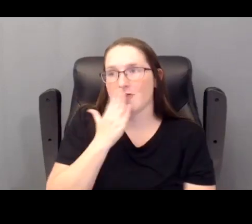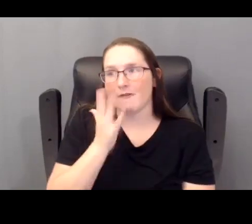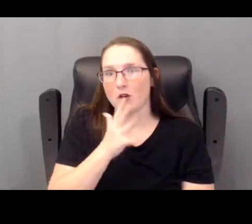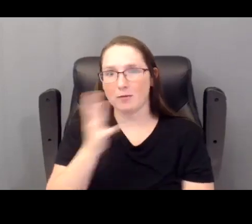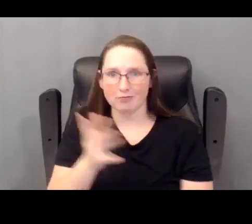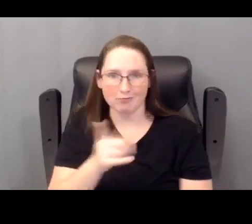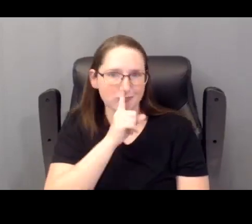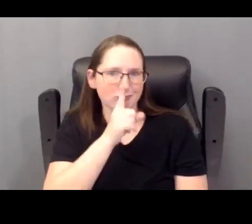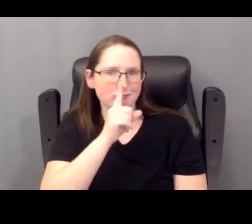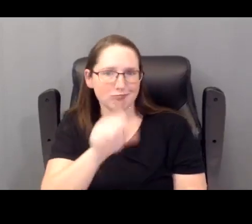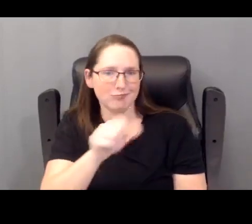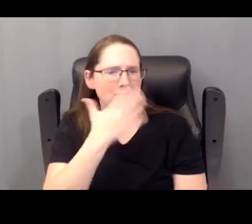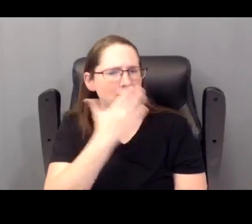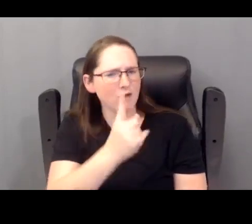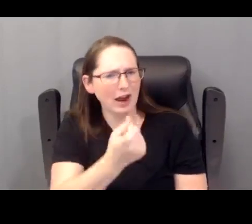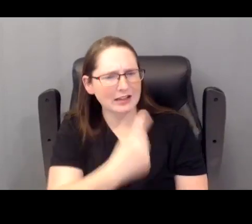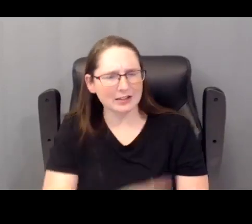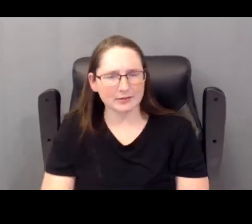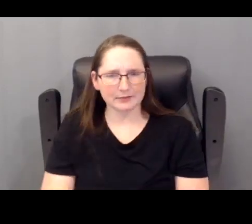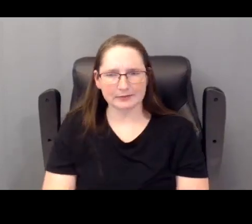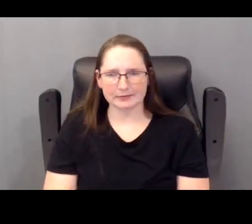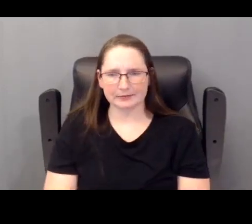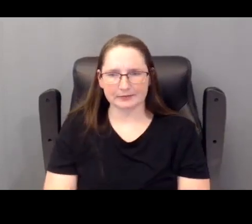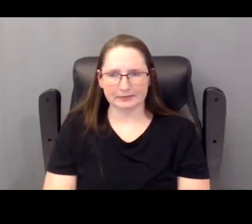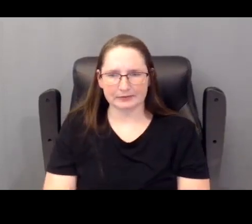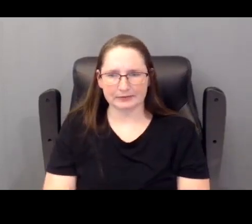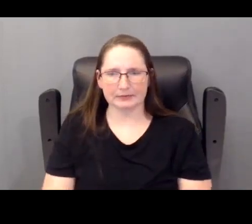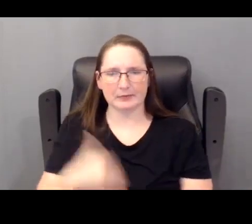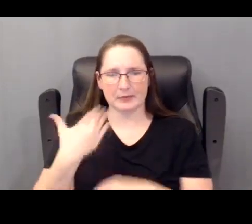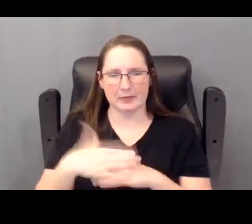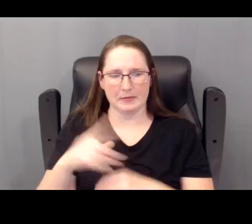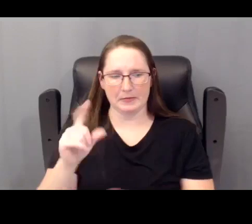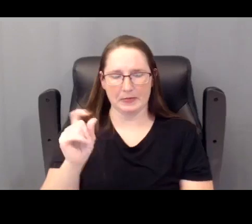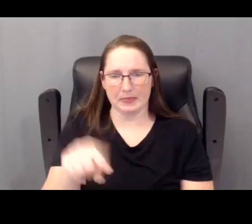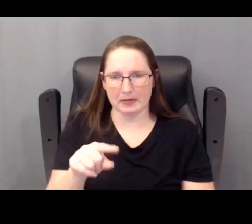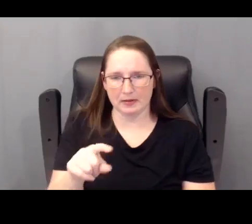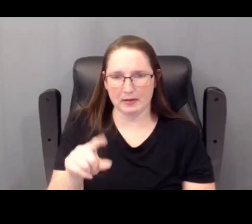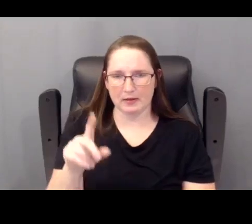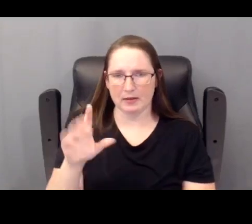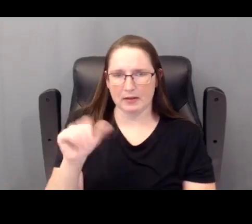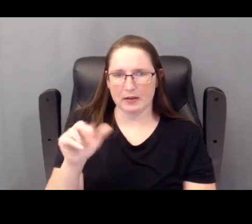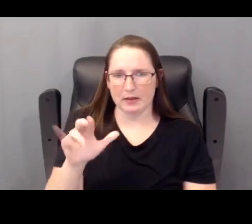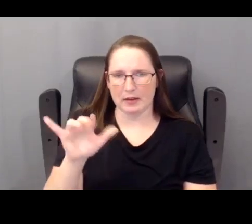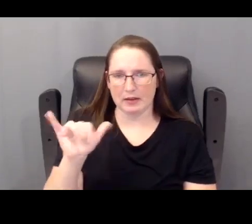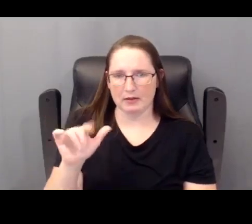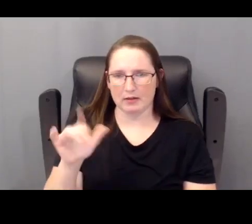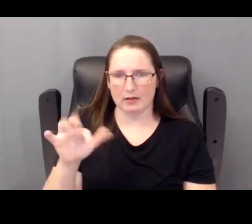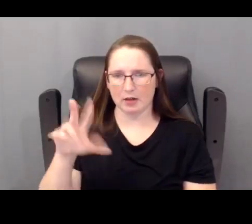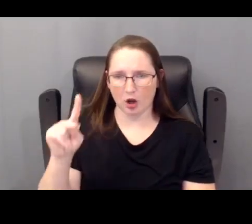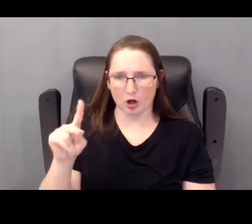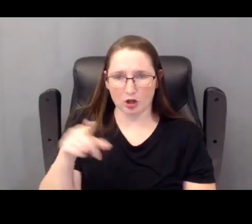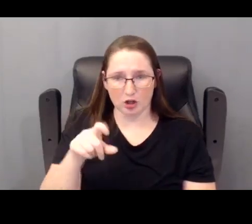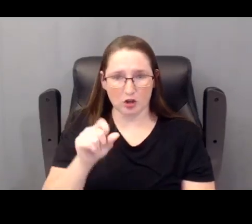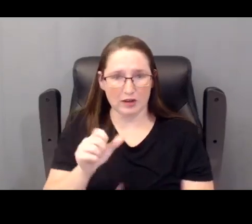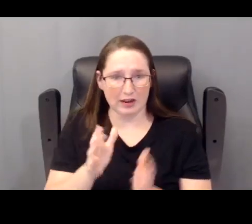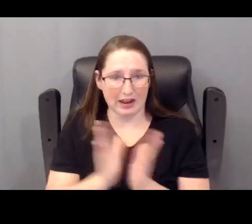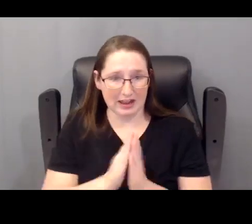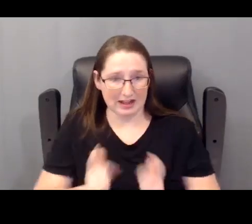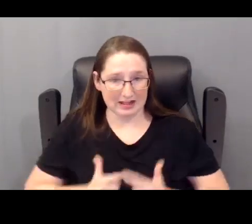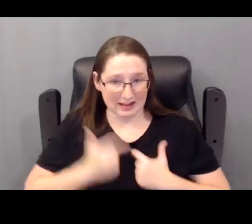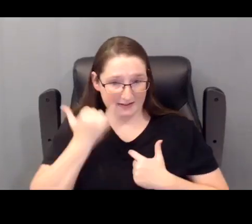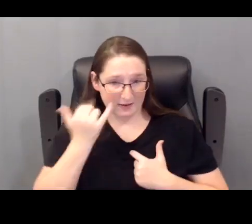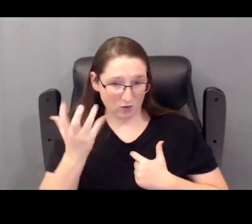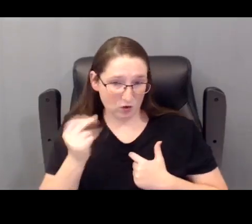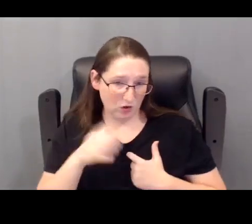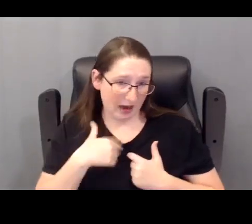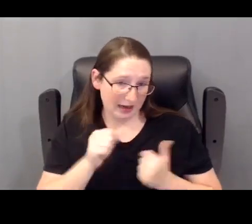you. Thanks for asking. The next question was from Carrie Clark. And Carrie, you can ask this live if you want, or I